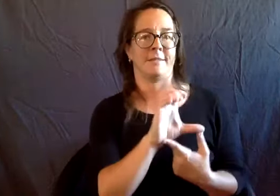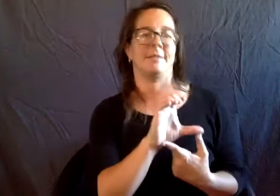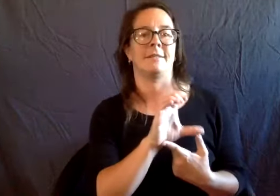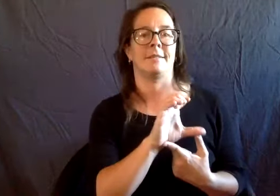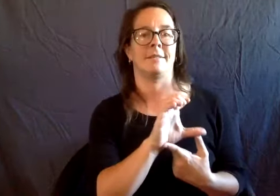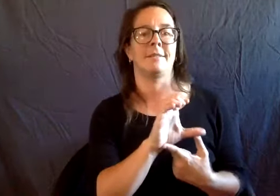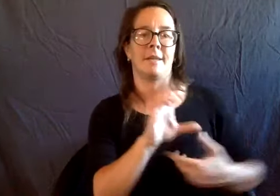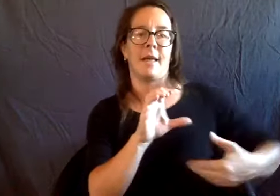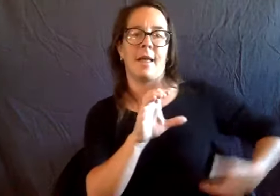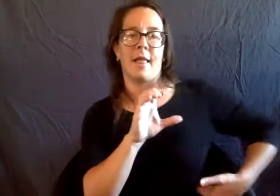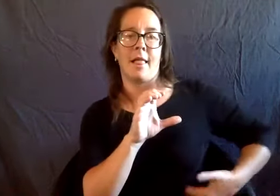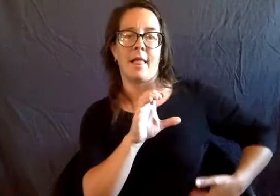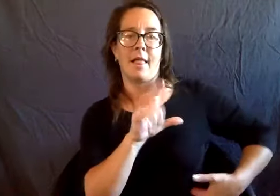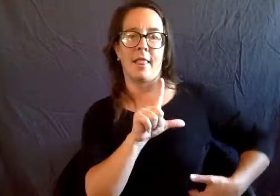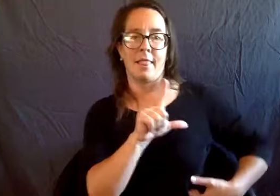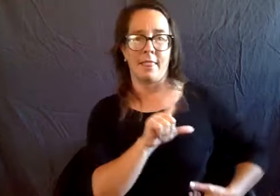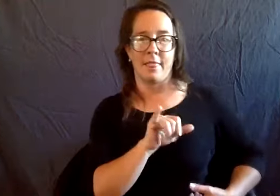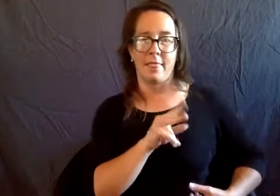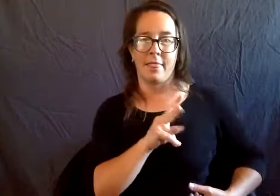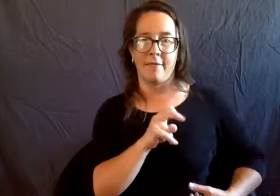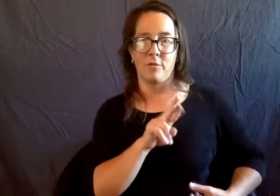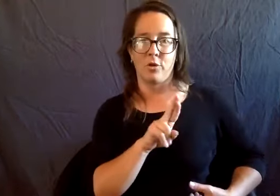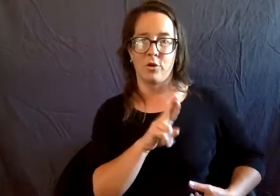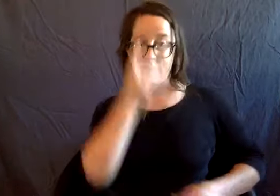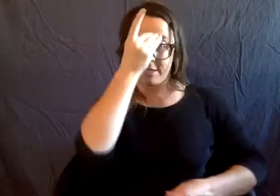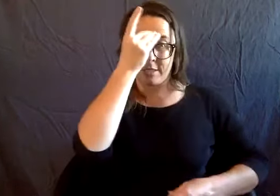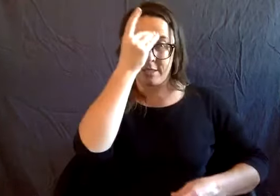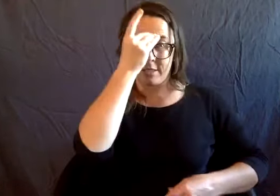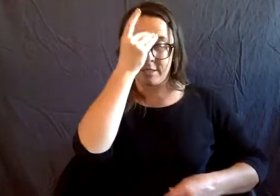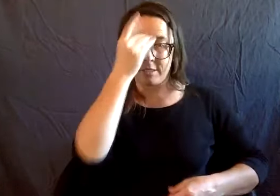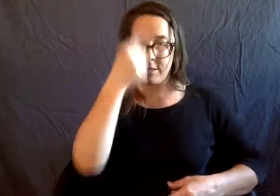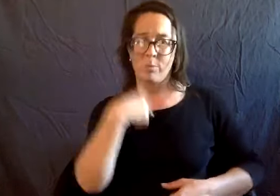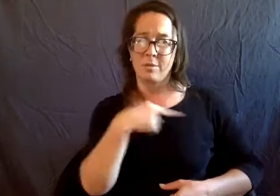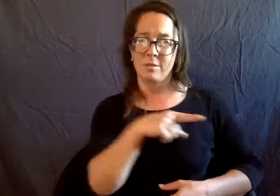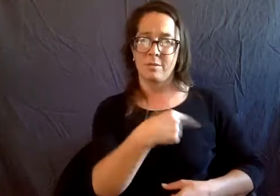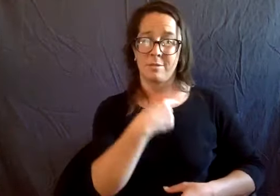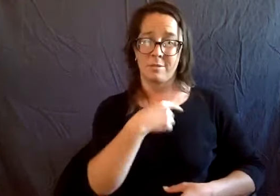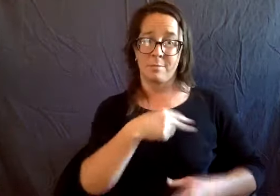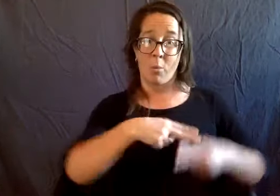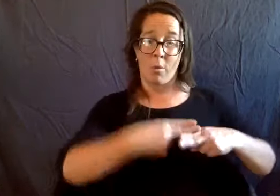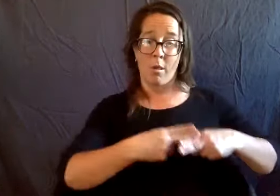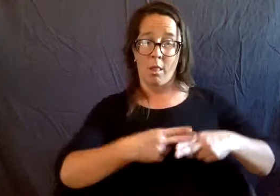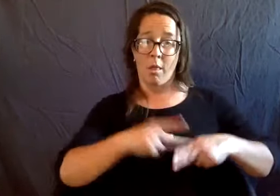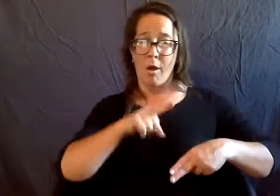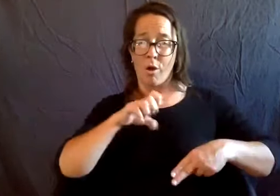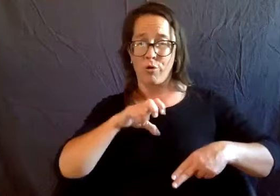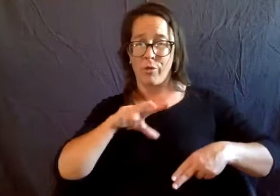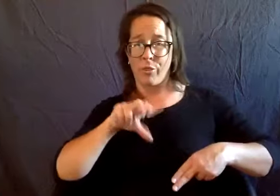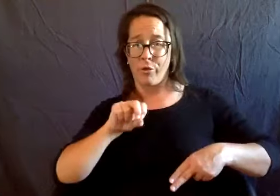have. They knew I had liver disease. I was 130 pounds, 6 feet tall. I just looked like a